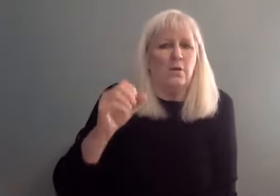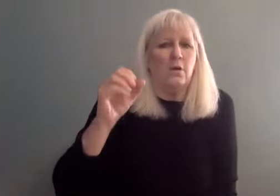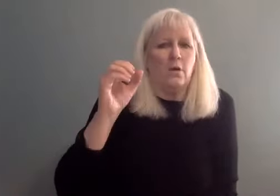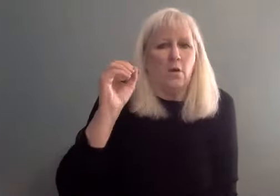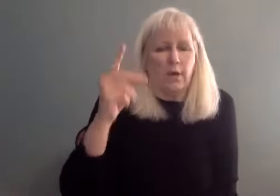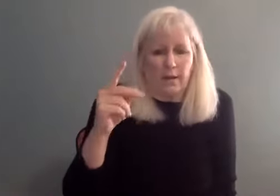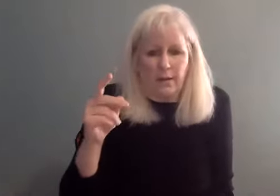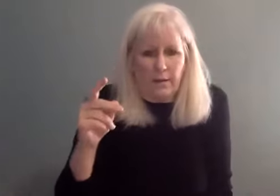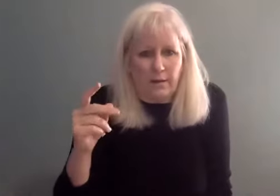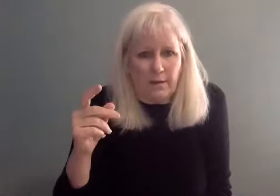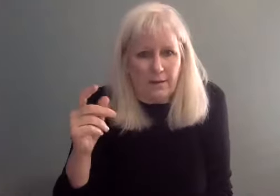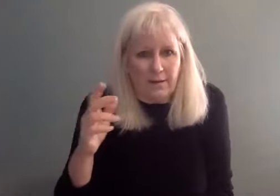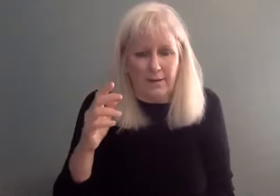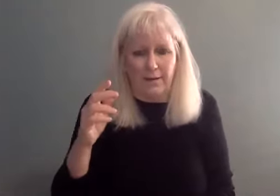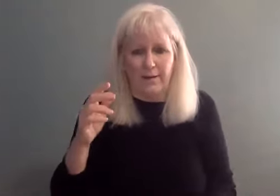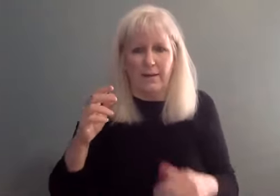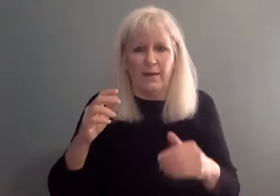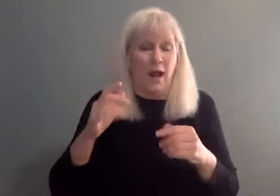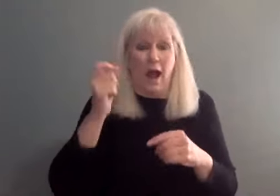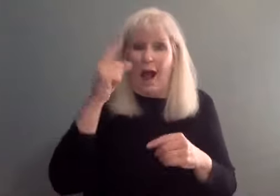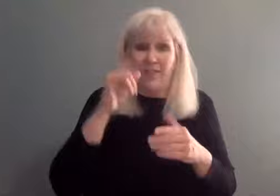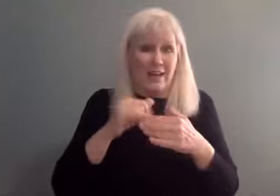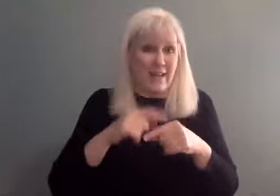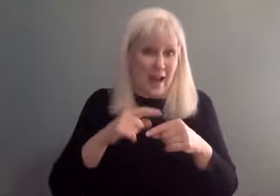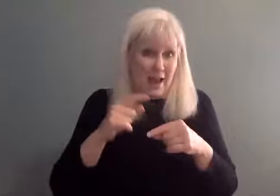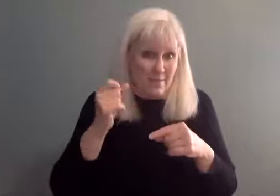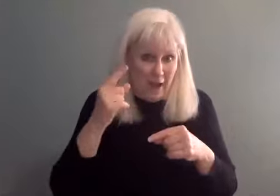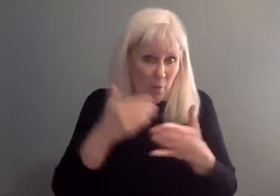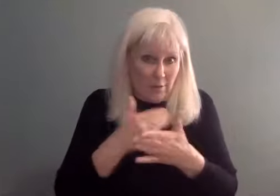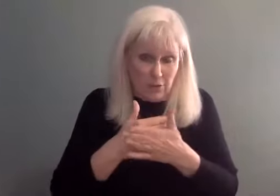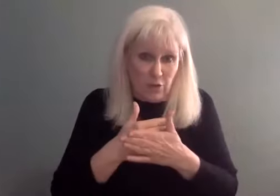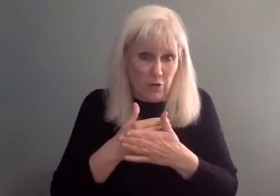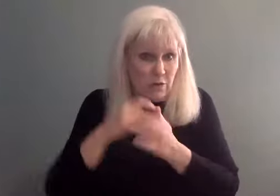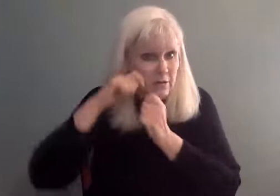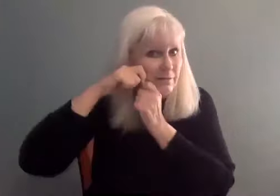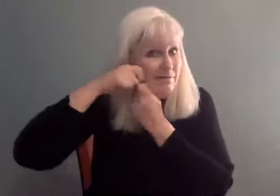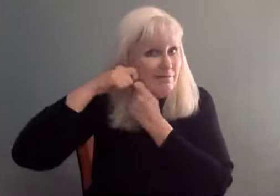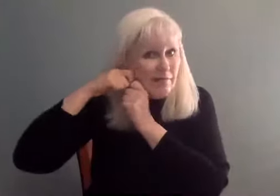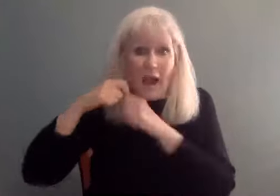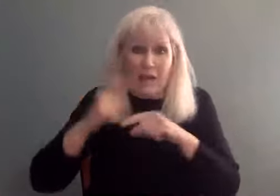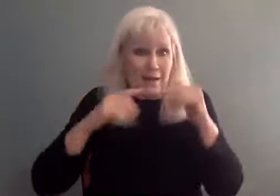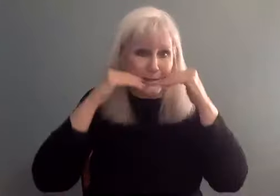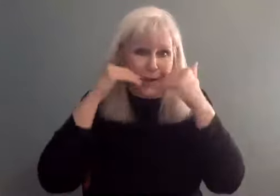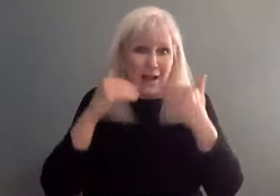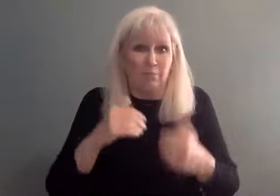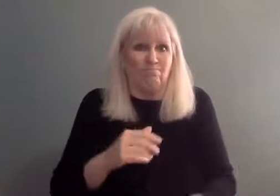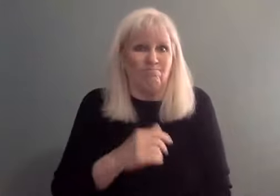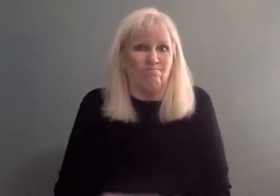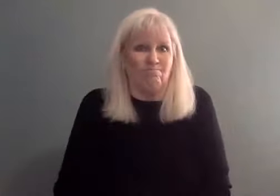and I'd smile if I could, because my jaw was pretty badly broken. But what I remembered, sitting in that room with all of